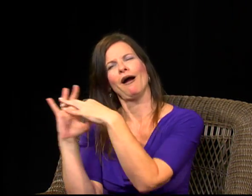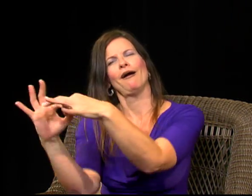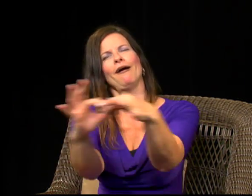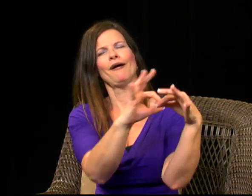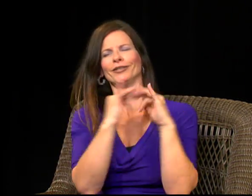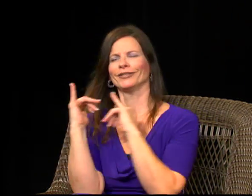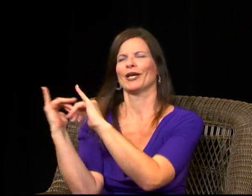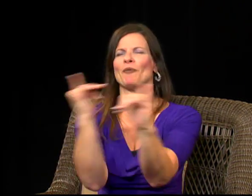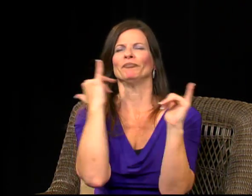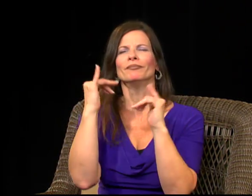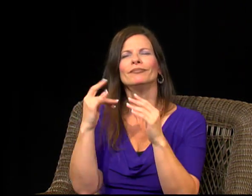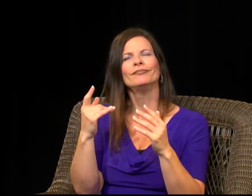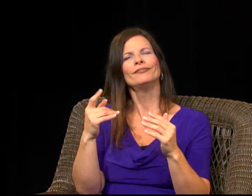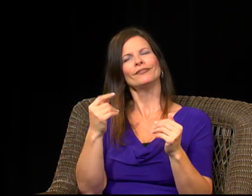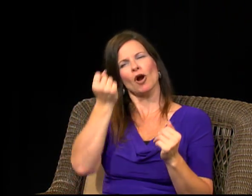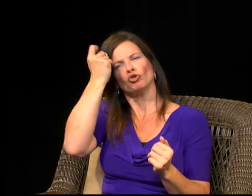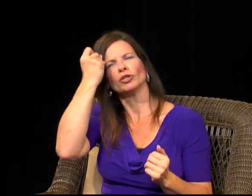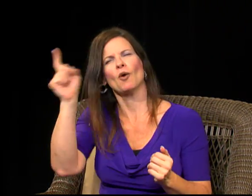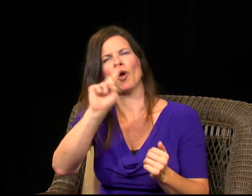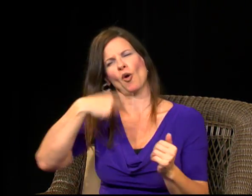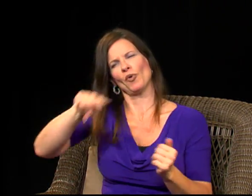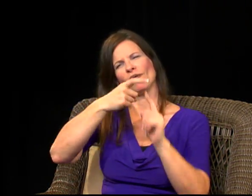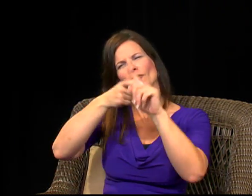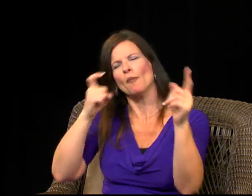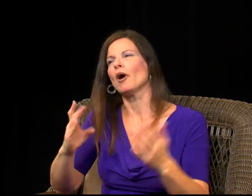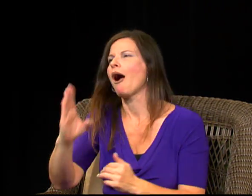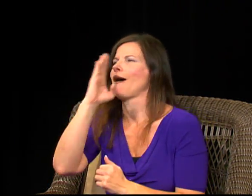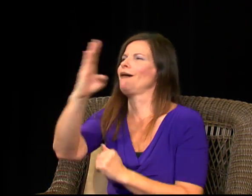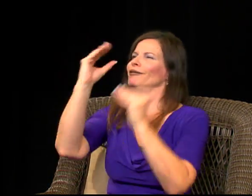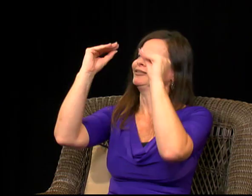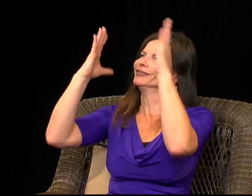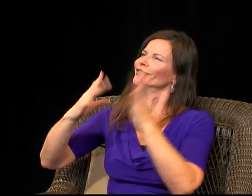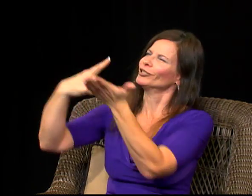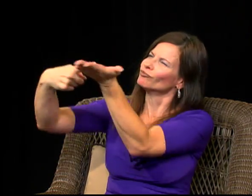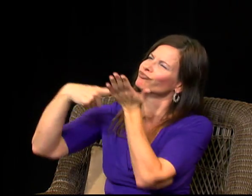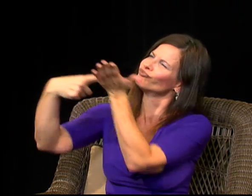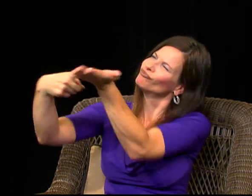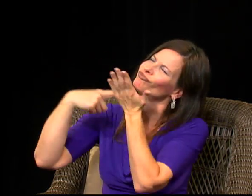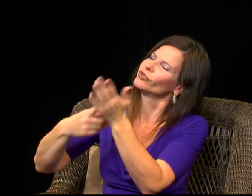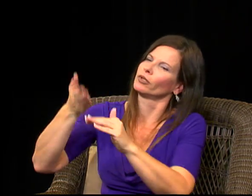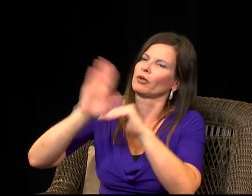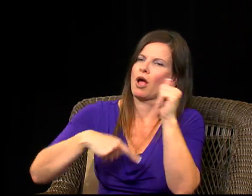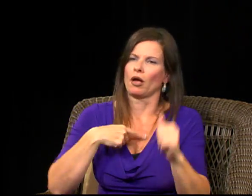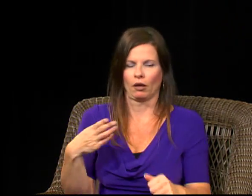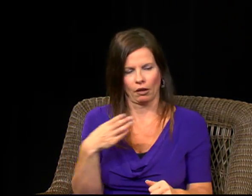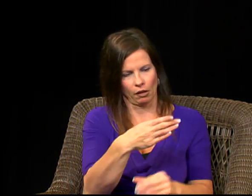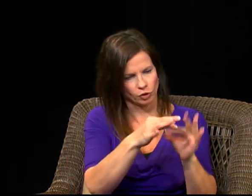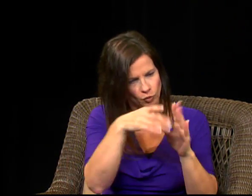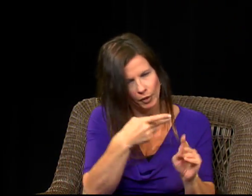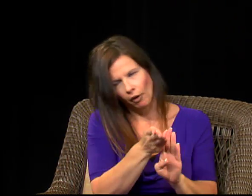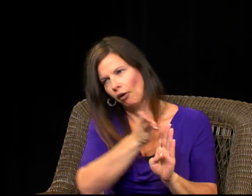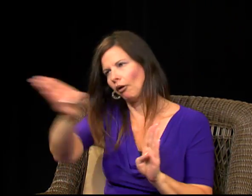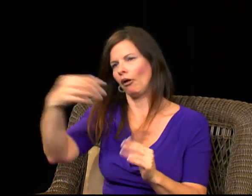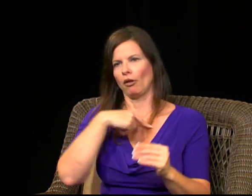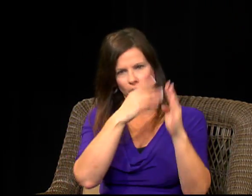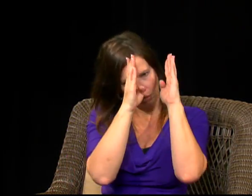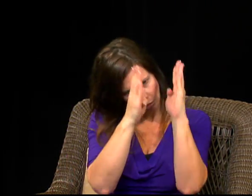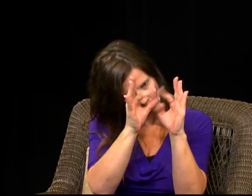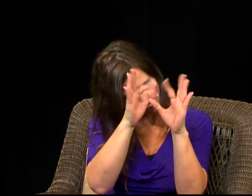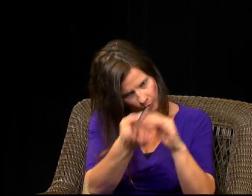deaf schools have always been the epicenter for a deaf culture and language. And this is where we met our role models and deaf teachers, where we